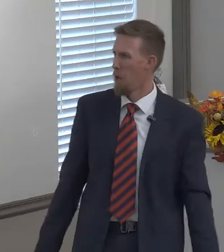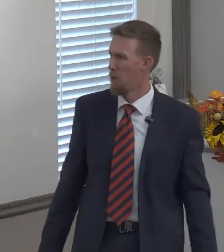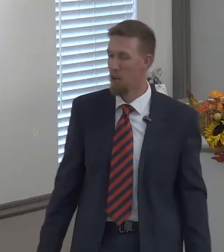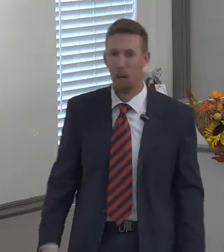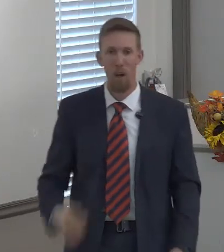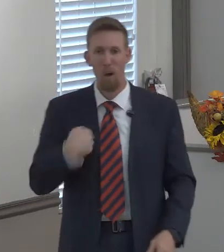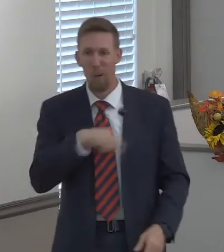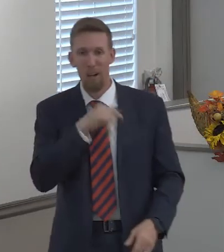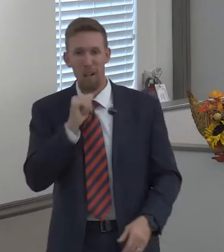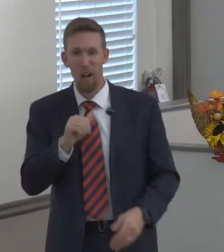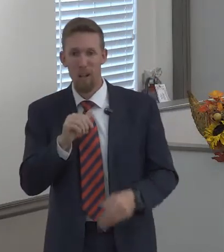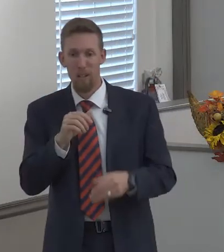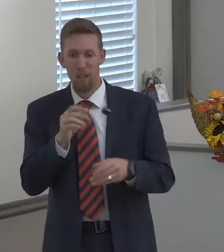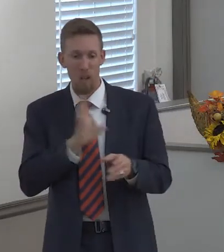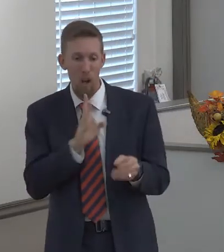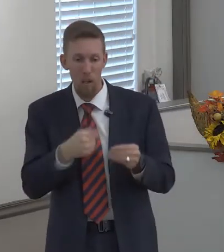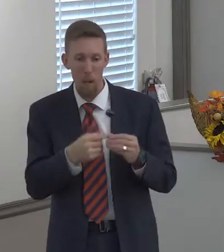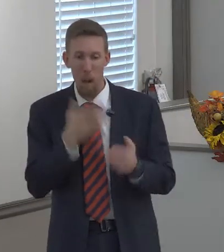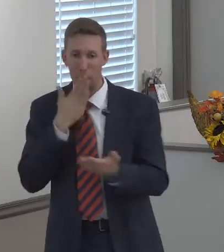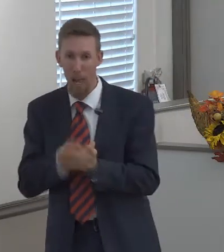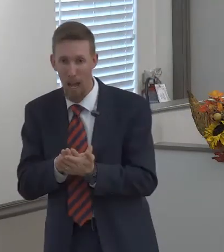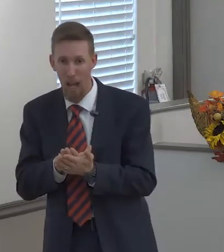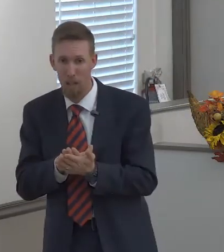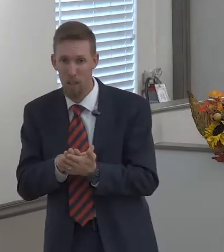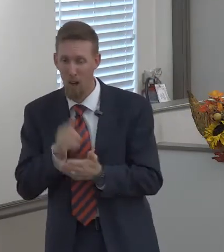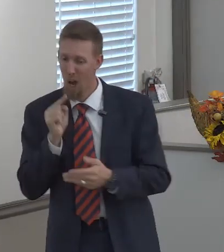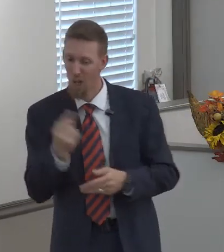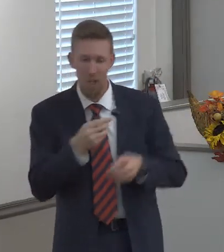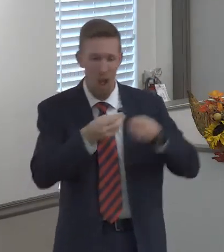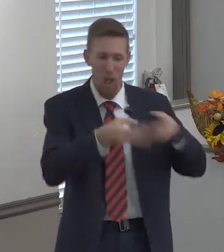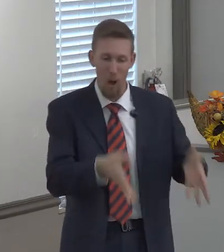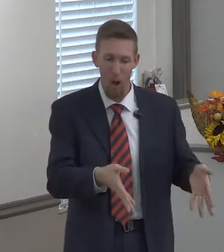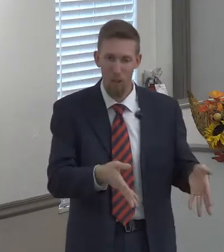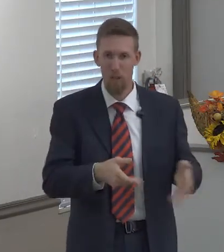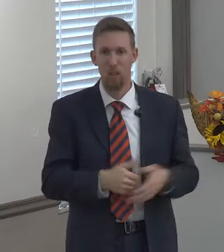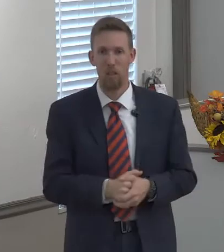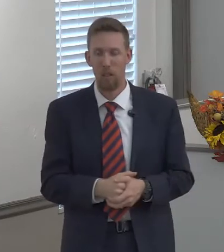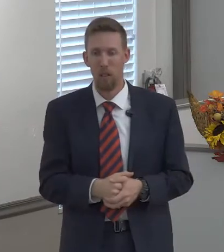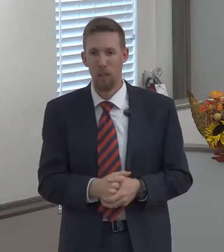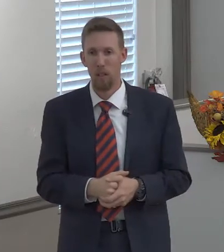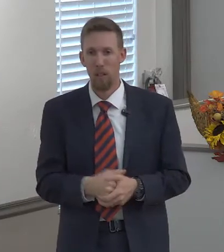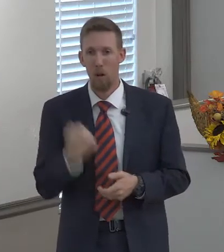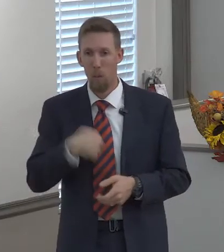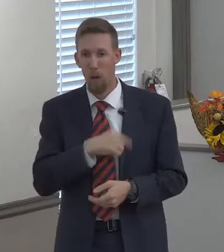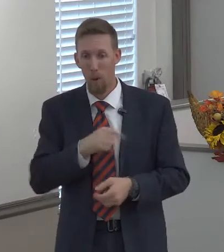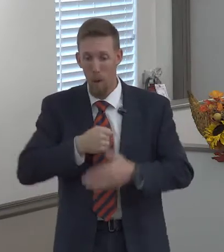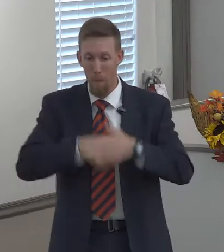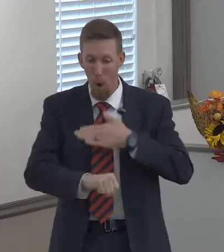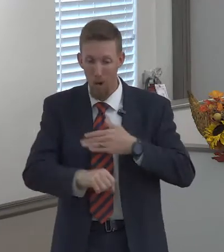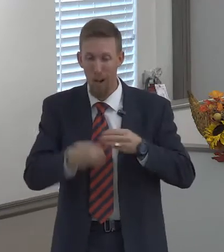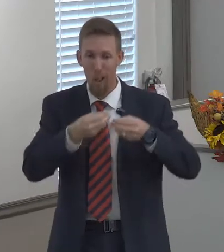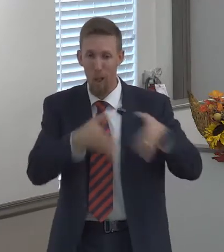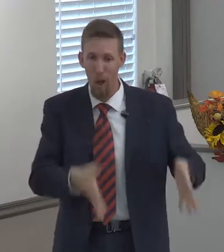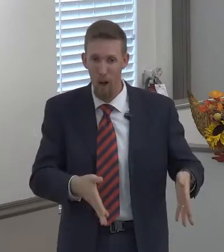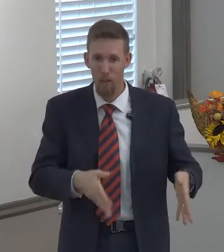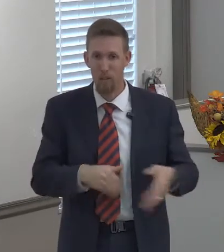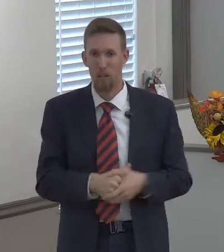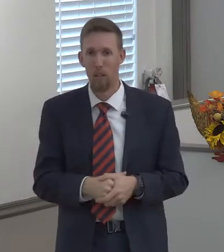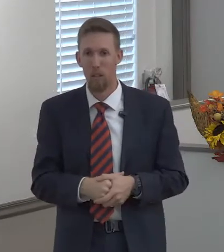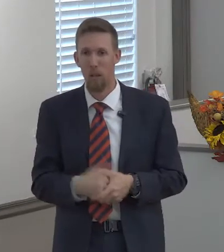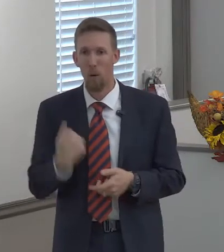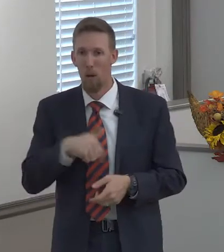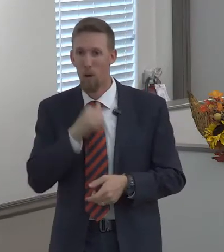thanks, we first ought to give thanks for what? Our salvation. Are you saved this